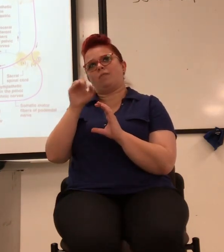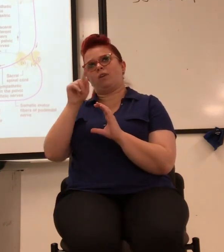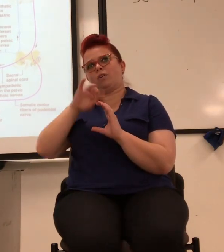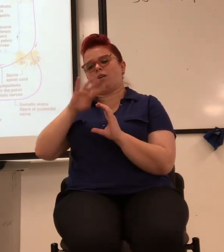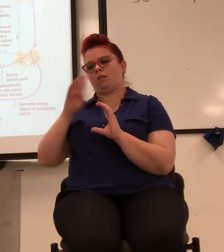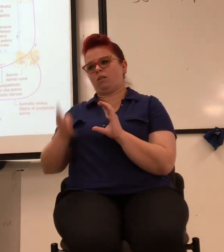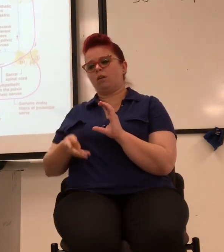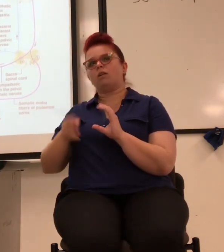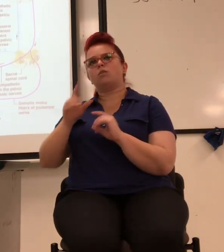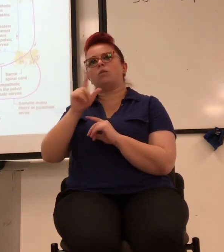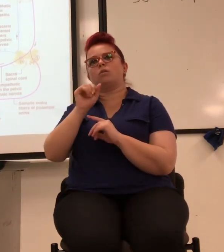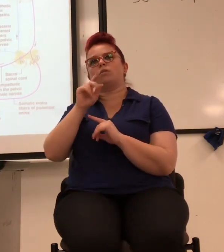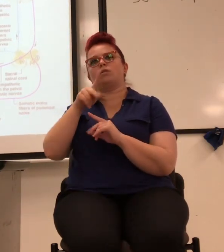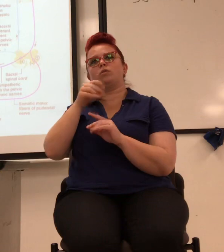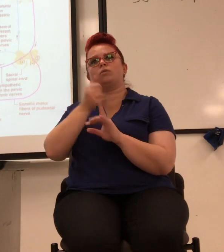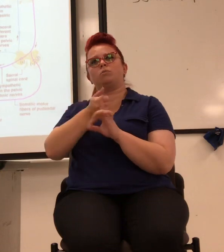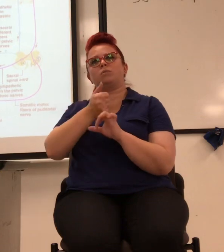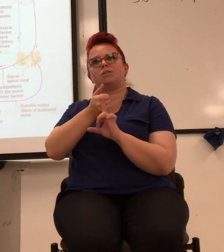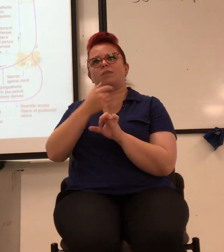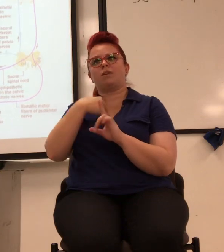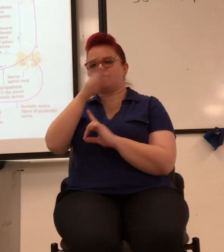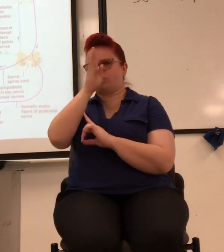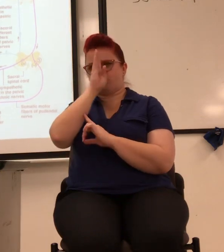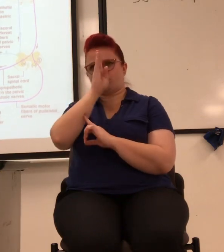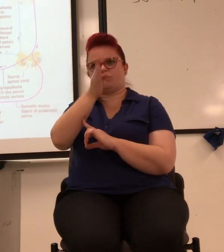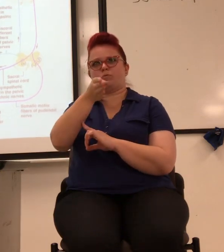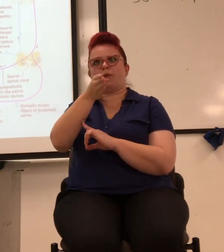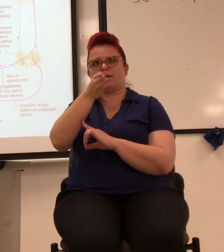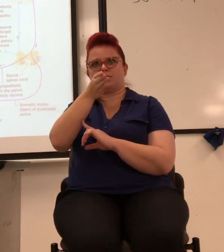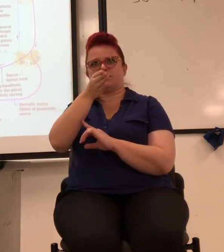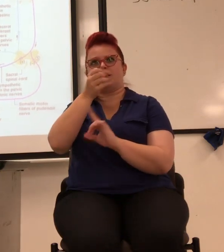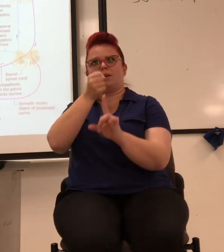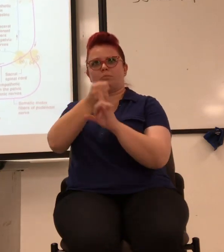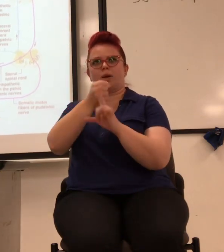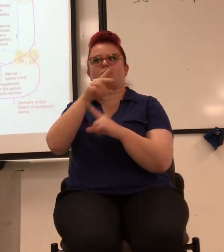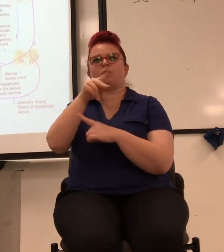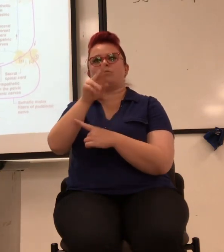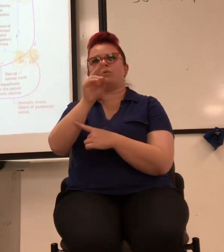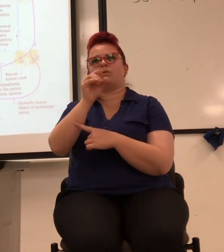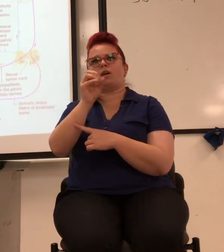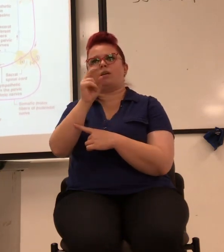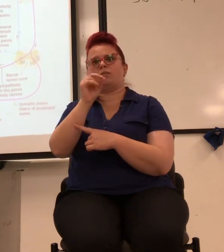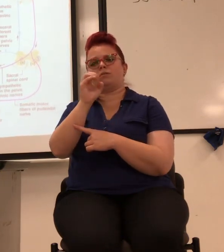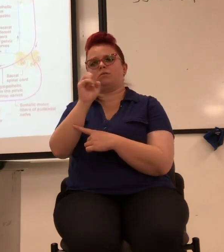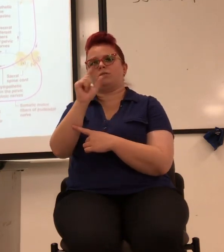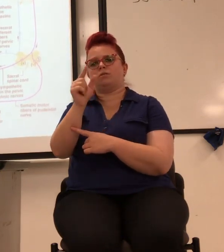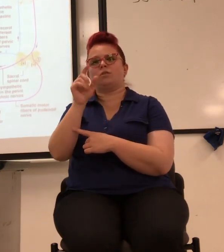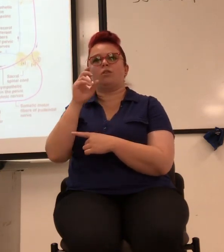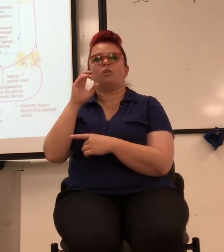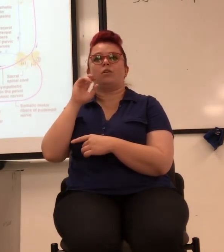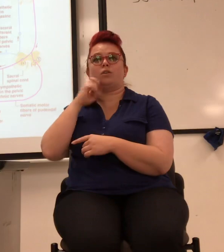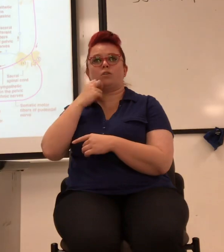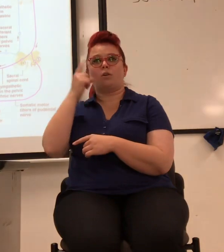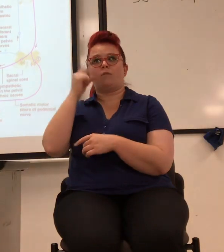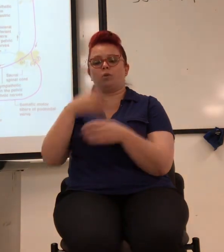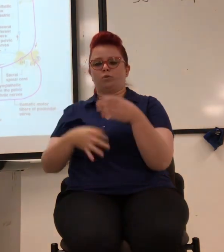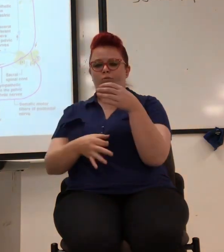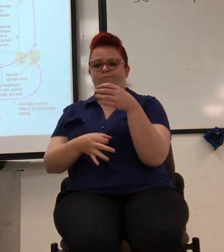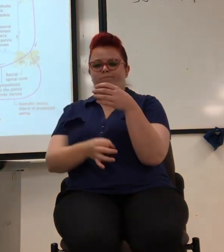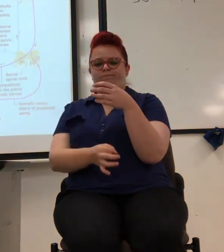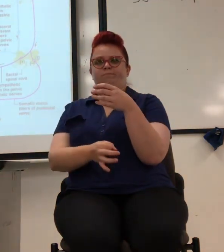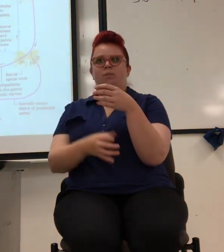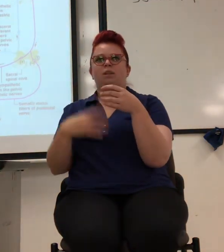bladder is filling. And you start to feel this at about 200 ml. And it sends one signal up there, but that's not the one